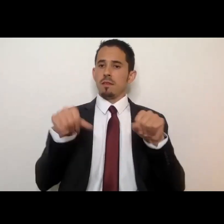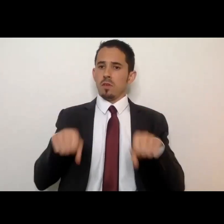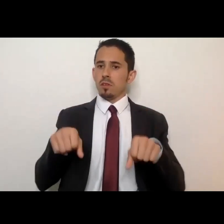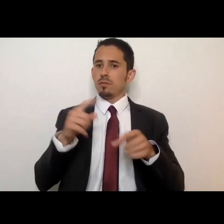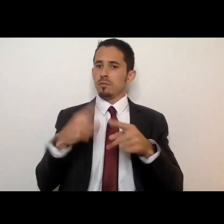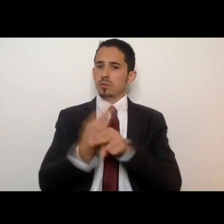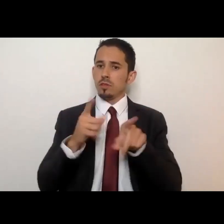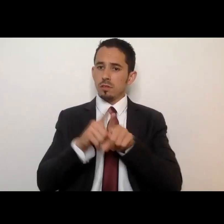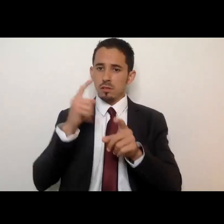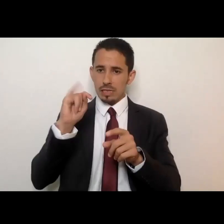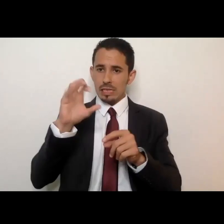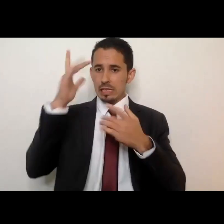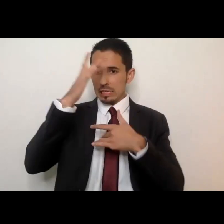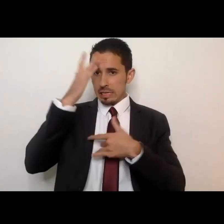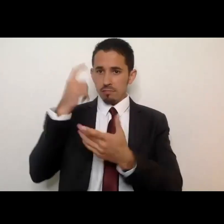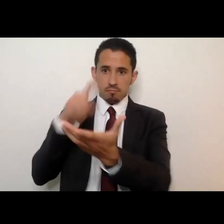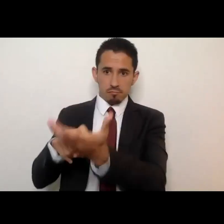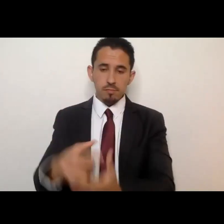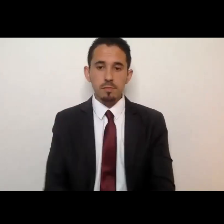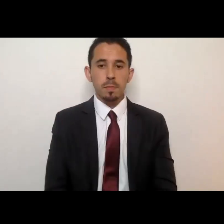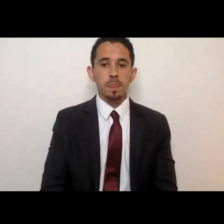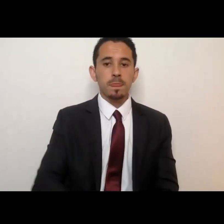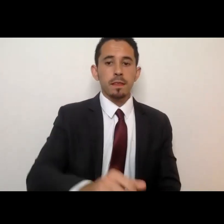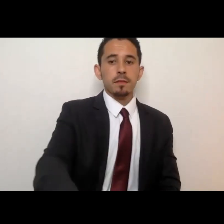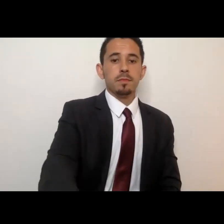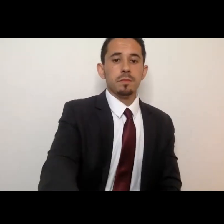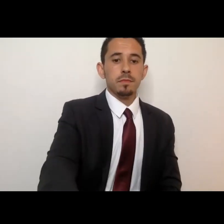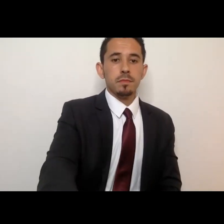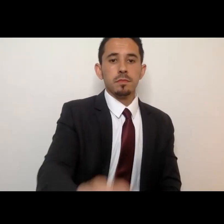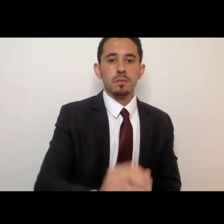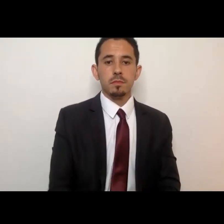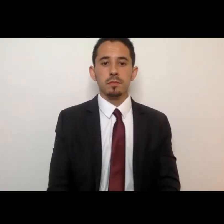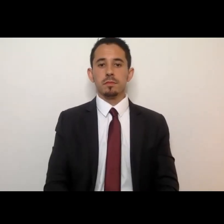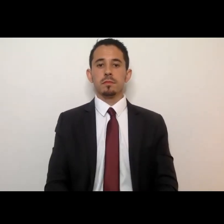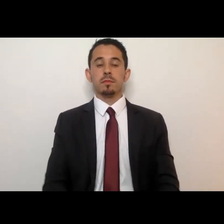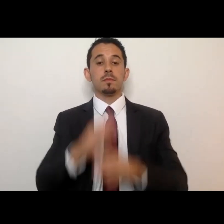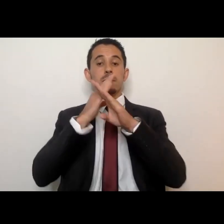AIR and GCFP have the ability to detect tick-borne diseases.